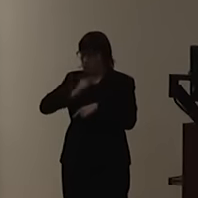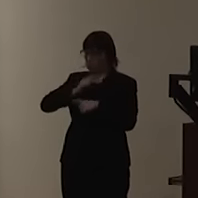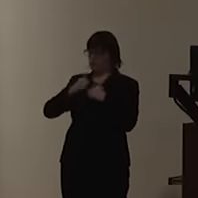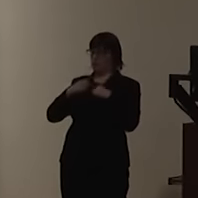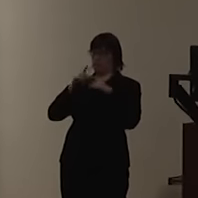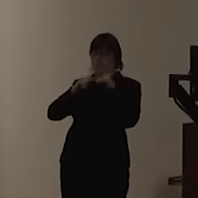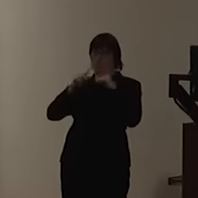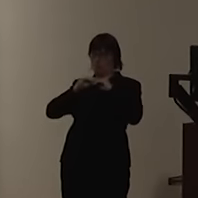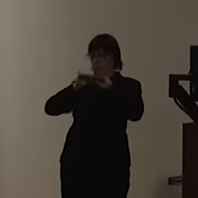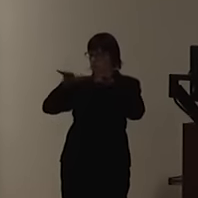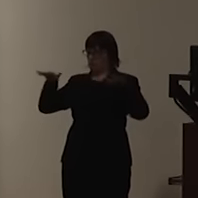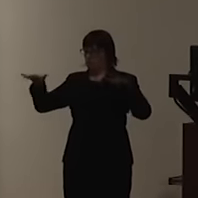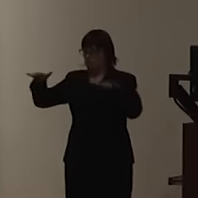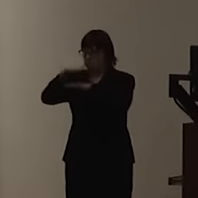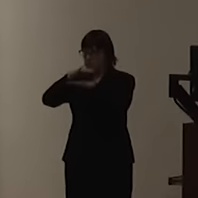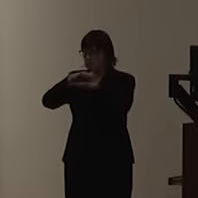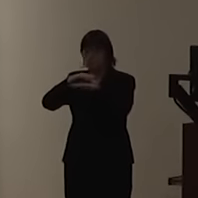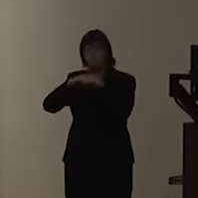friend of mine,